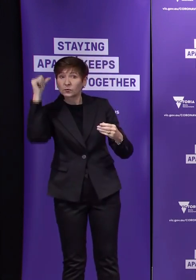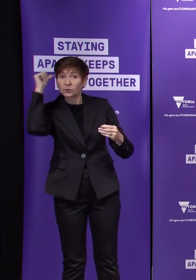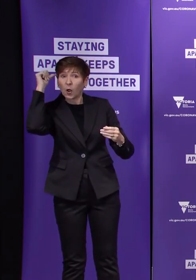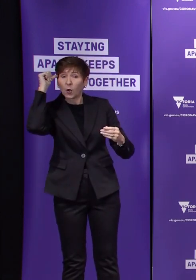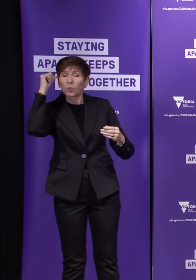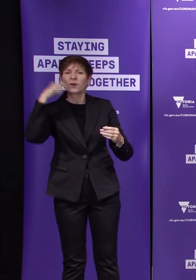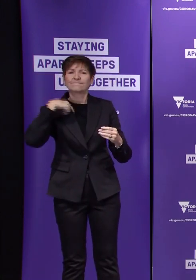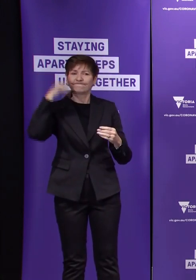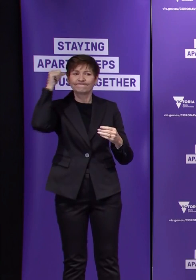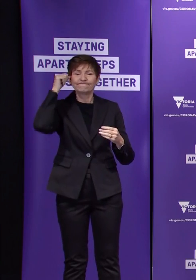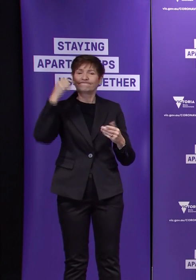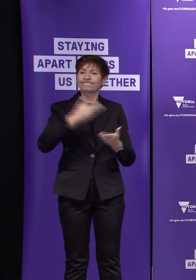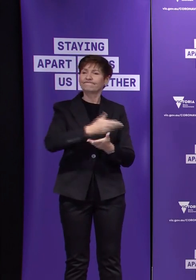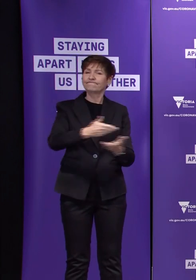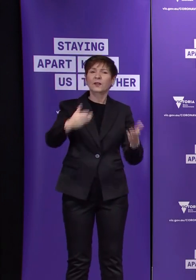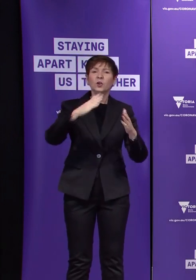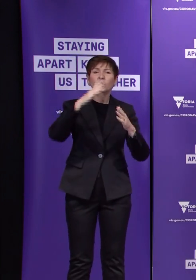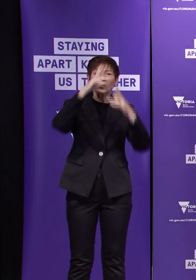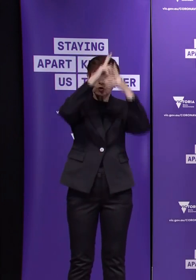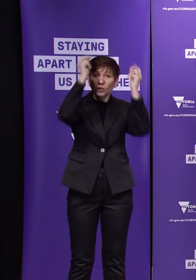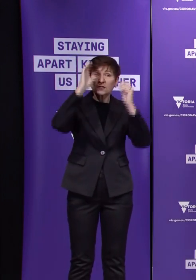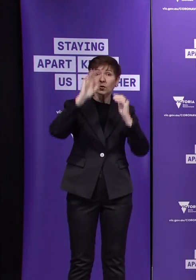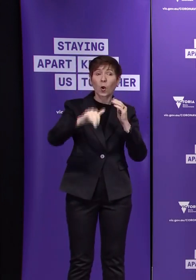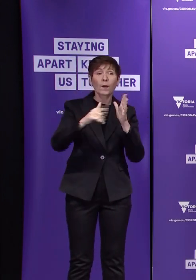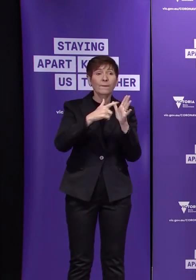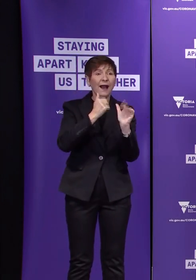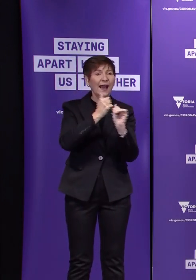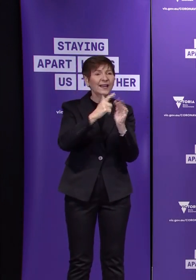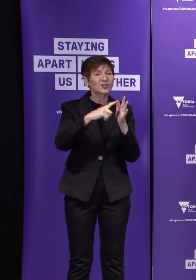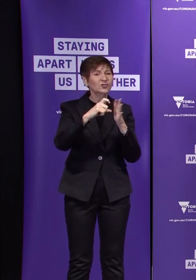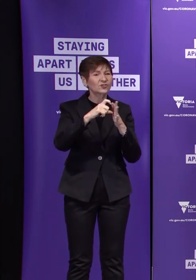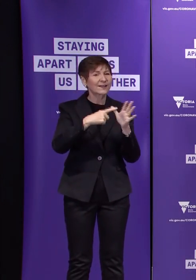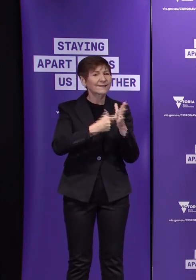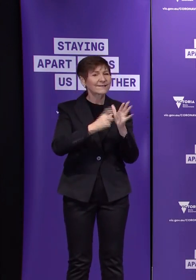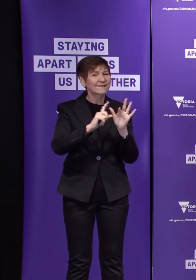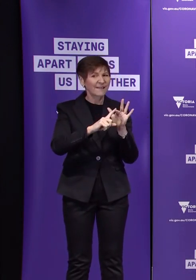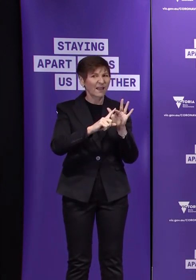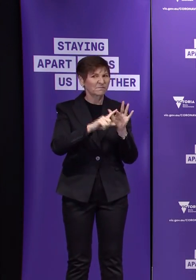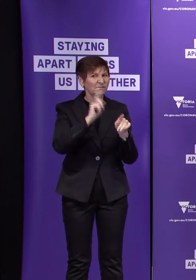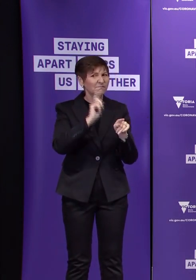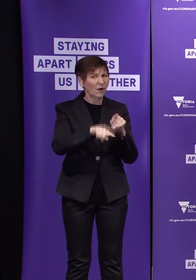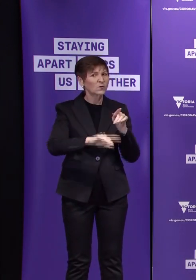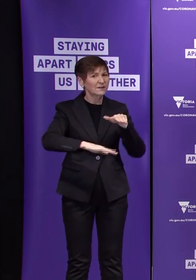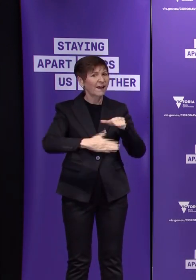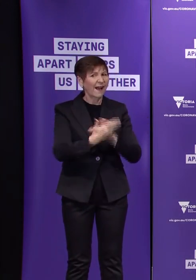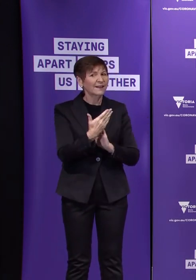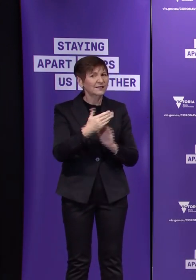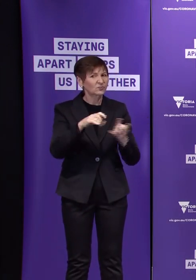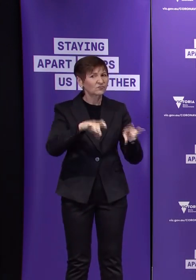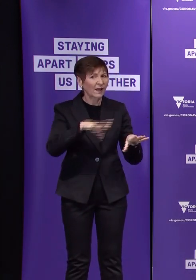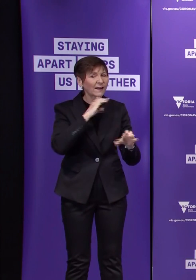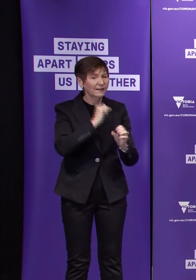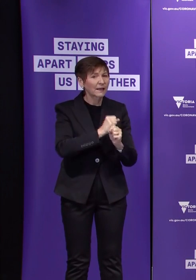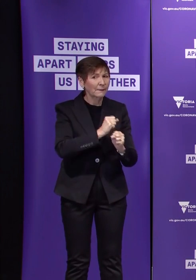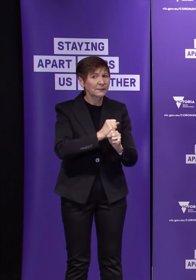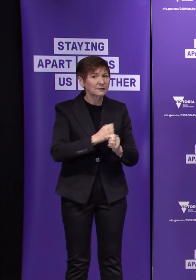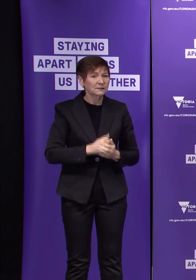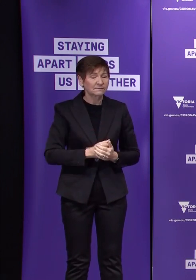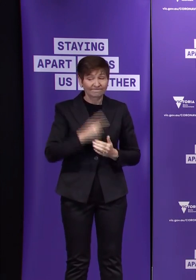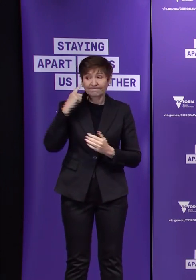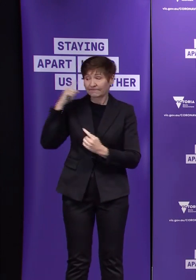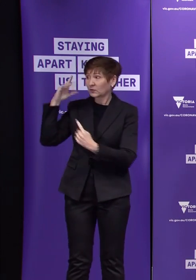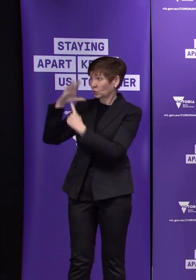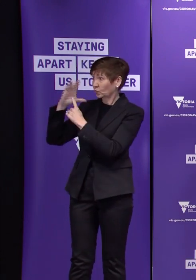a Commonwealth system. I'm more than happy to raise that with people. I don't think it was a kind of one-out decision. I think that's Brett's